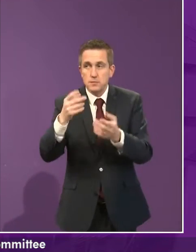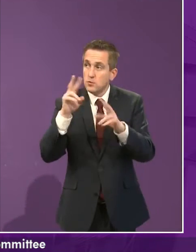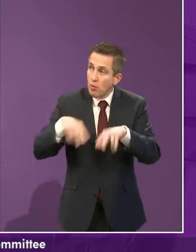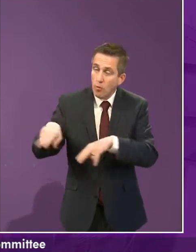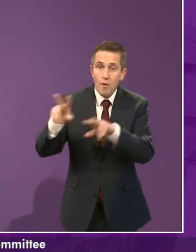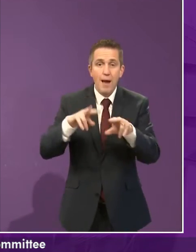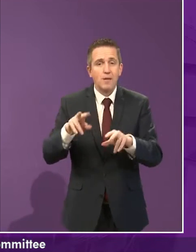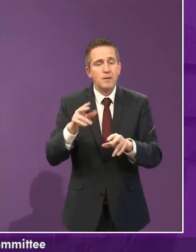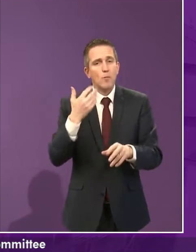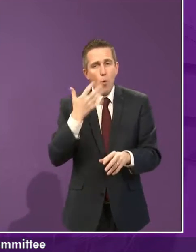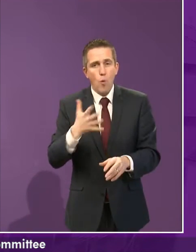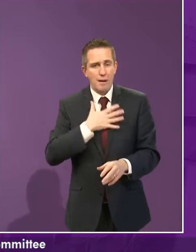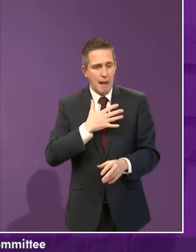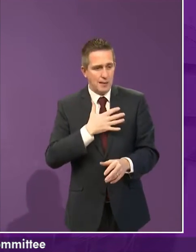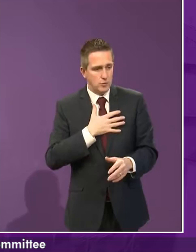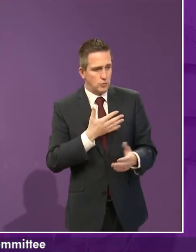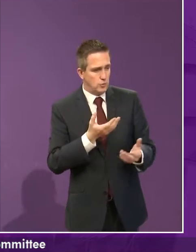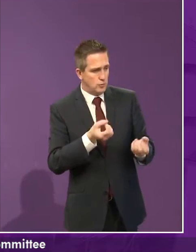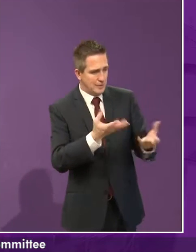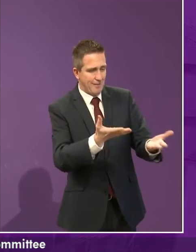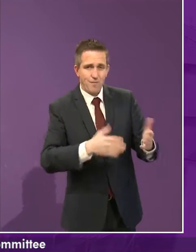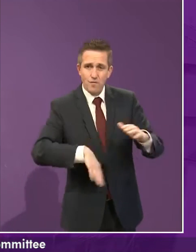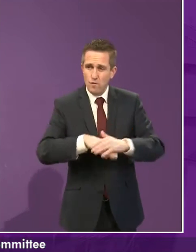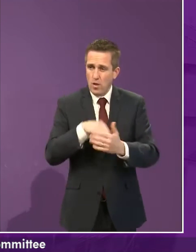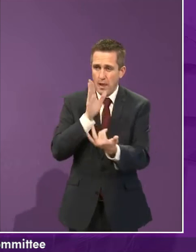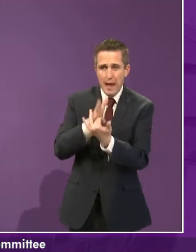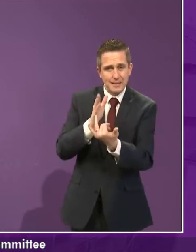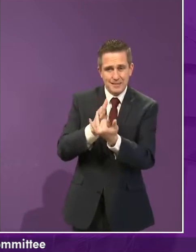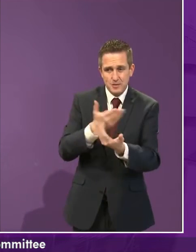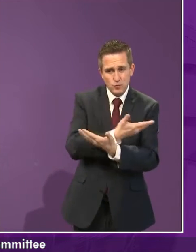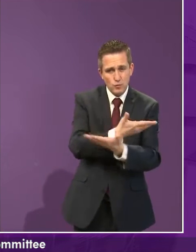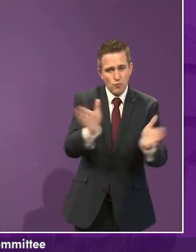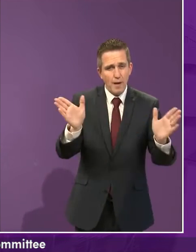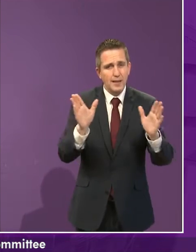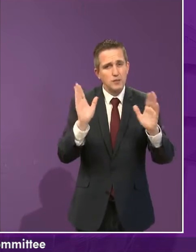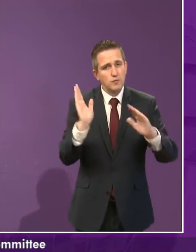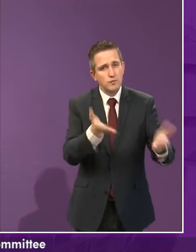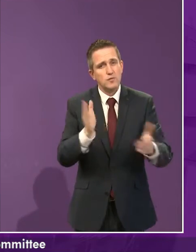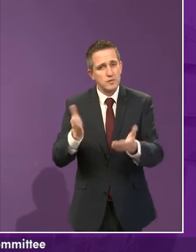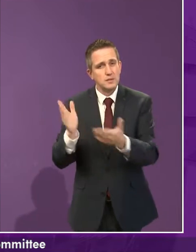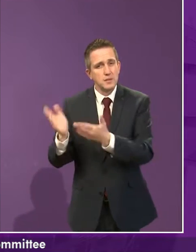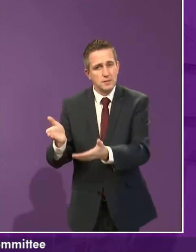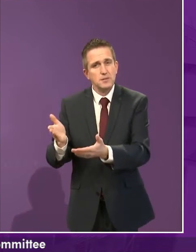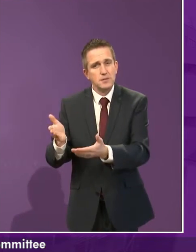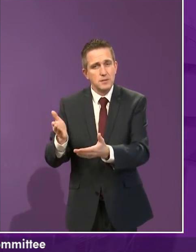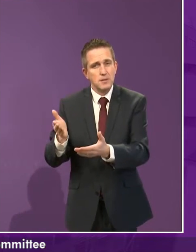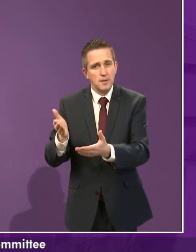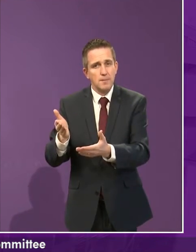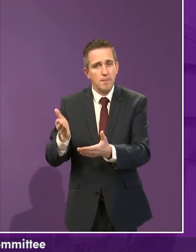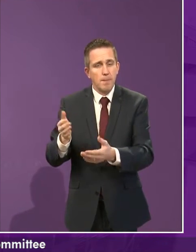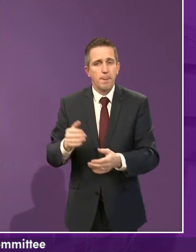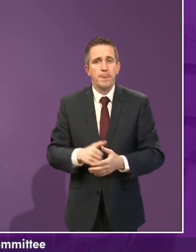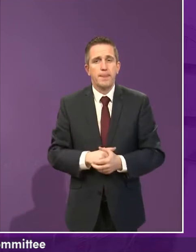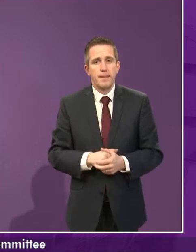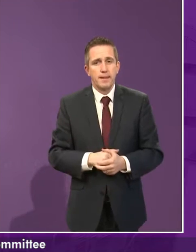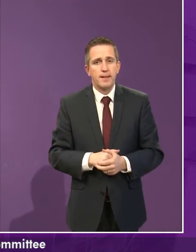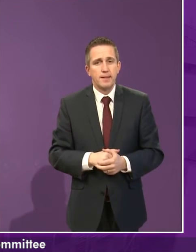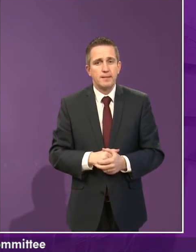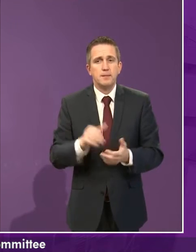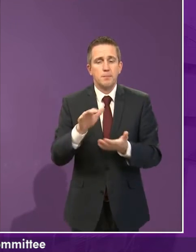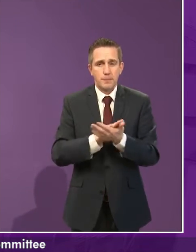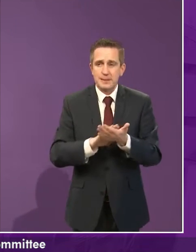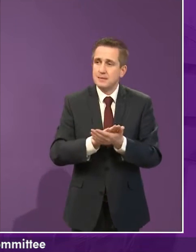of services are made available to our visitors, so that they can access them